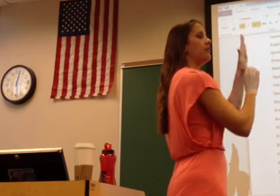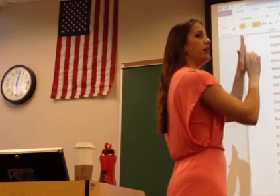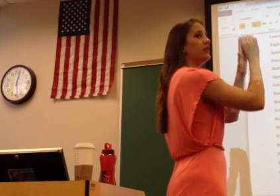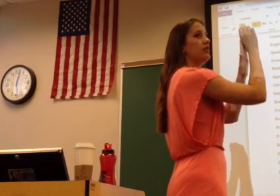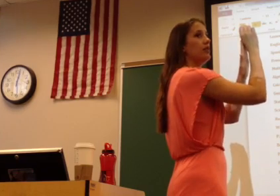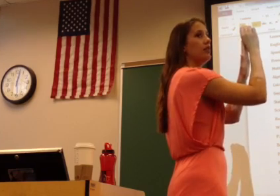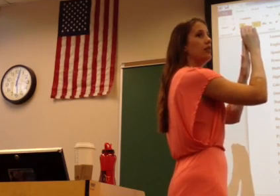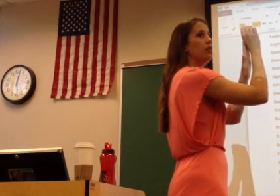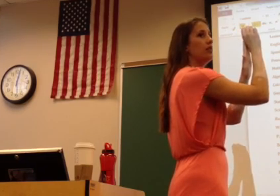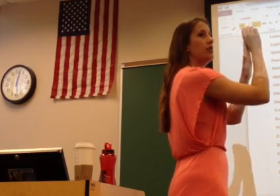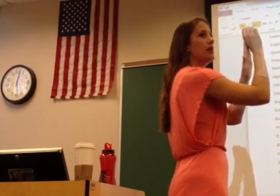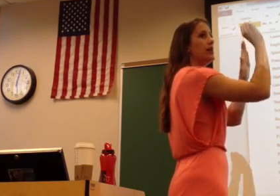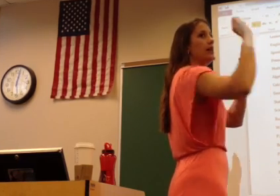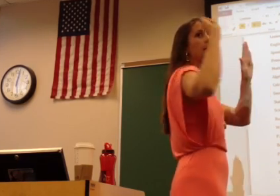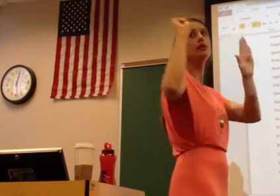Elevator. An E.